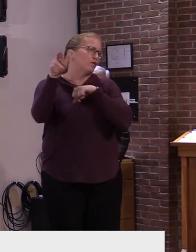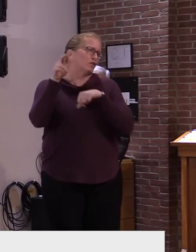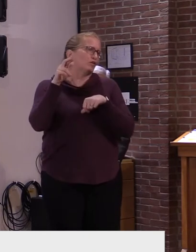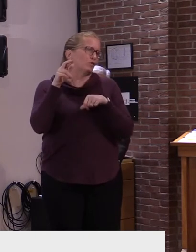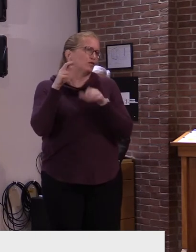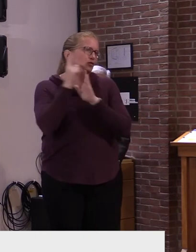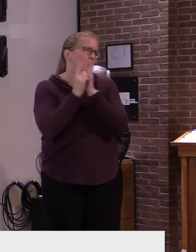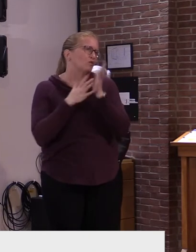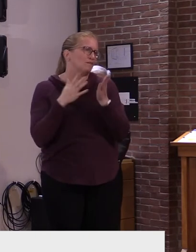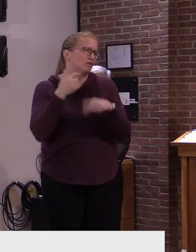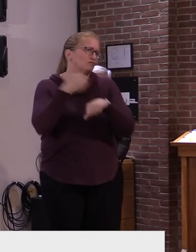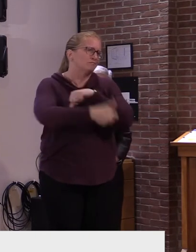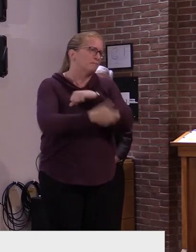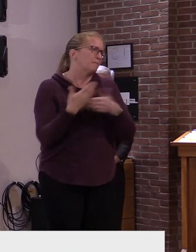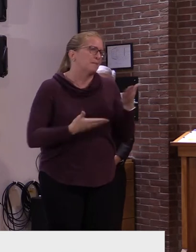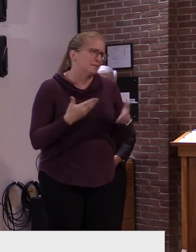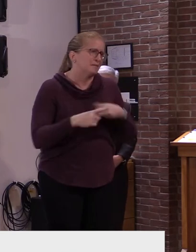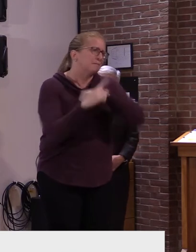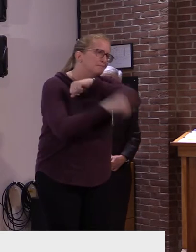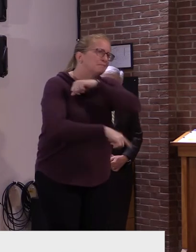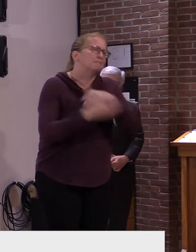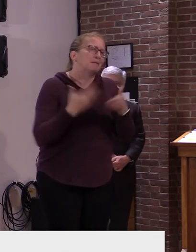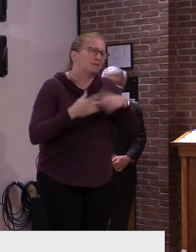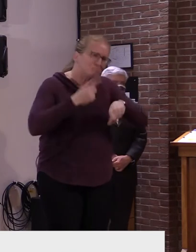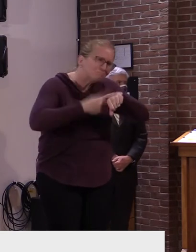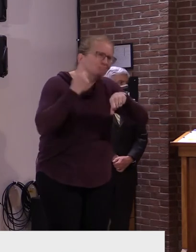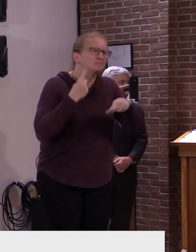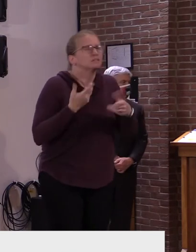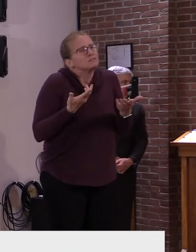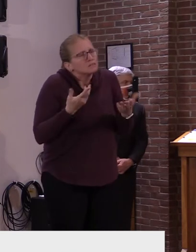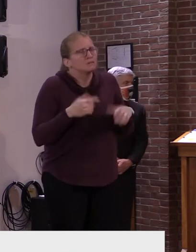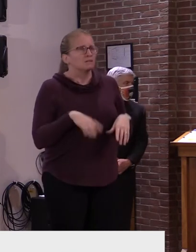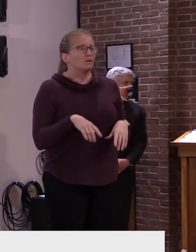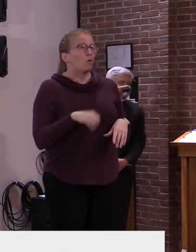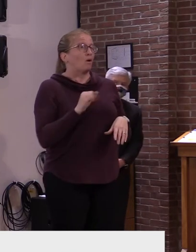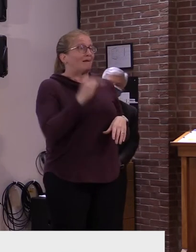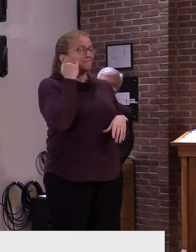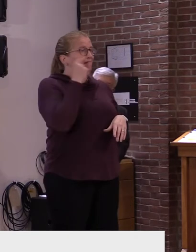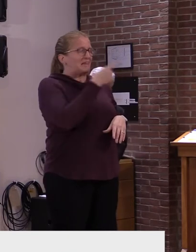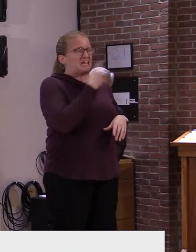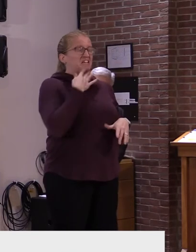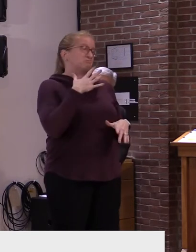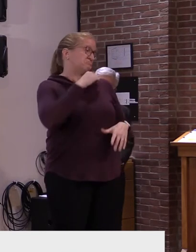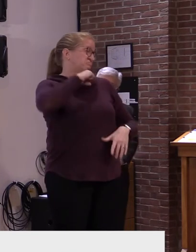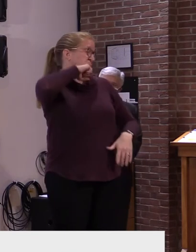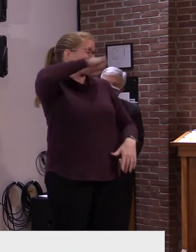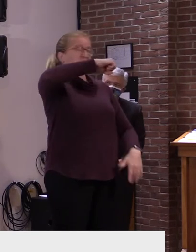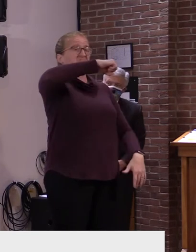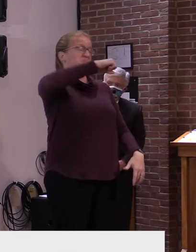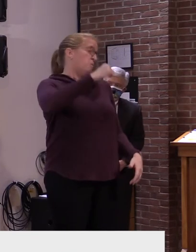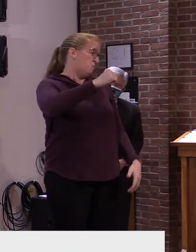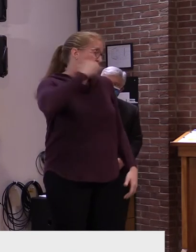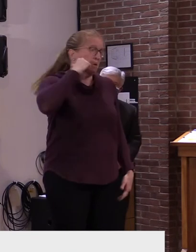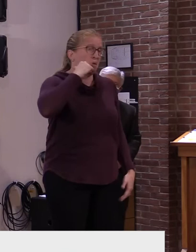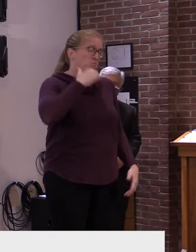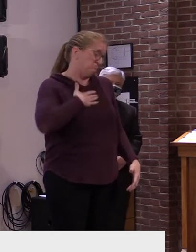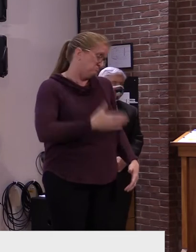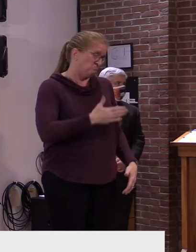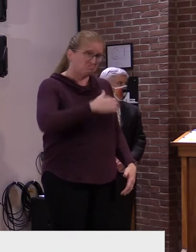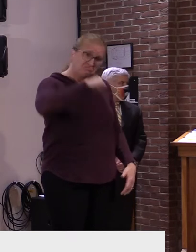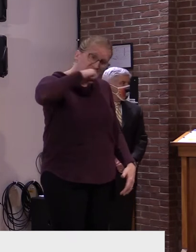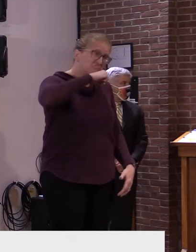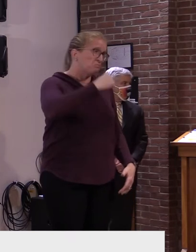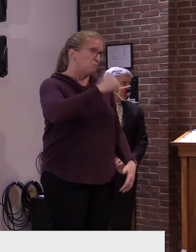was active resistance which again we've only seen on a couple of very uh unique occasions through the last eight months that might